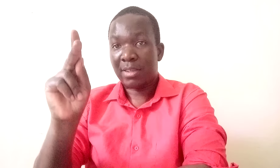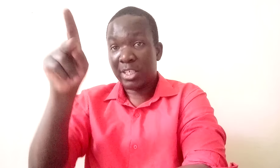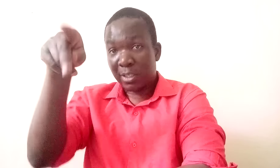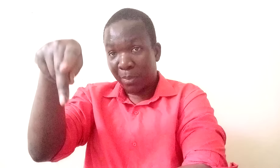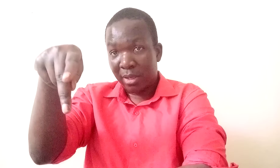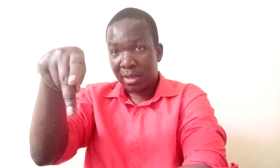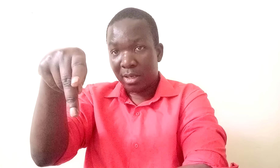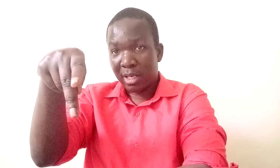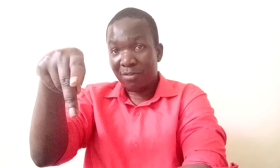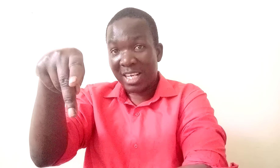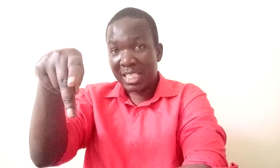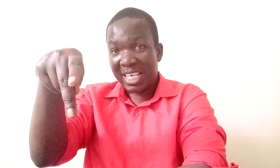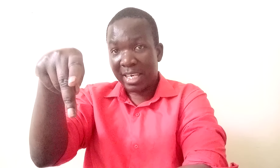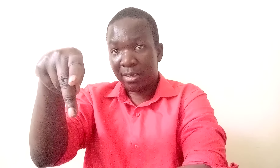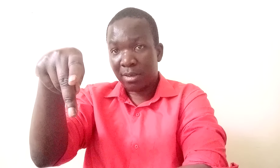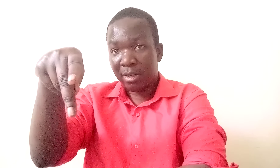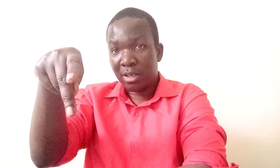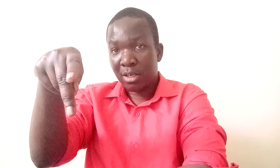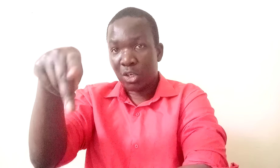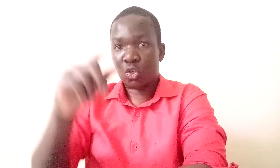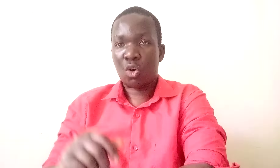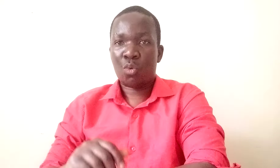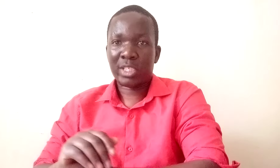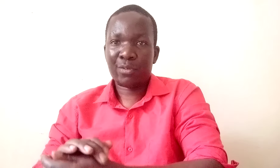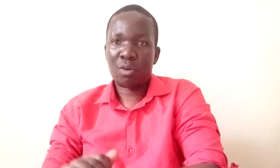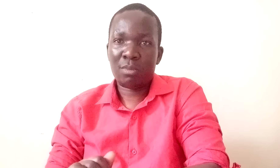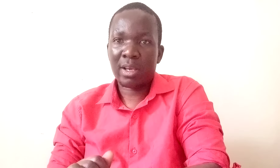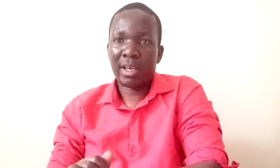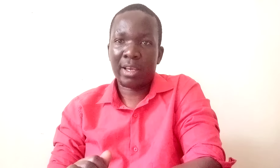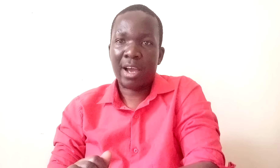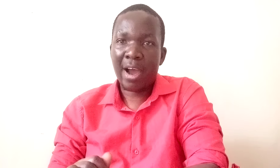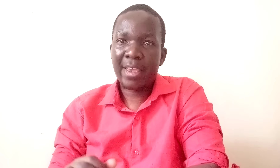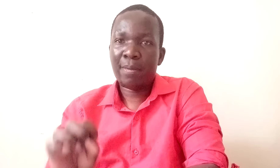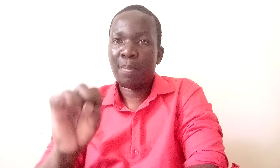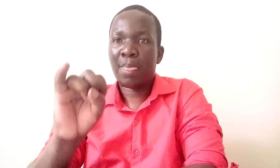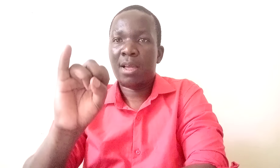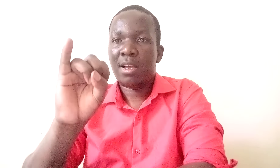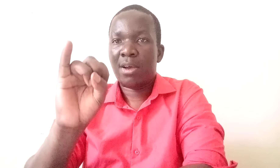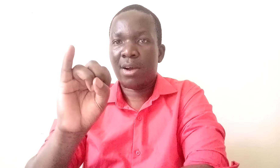This is P, inverted K. So we start from I,